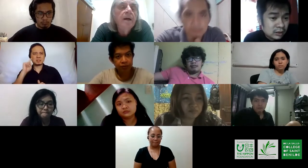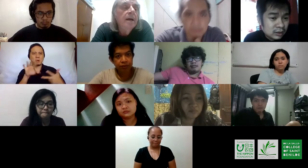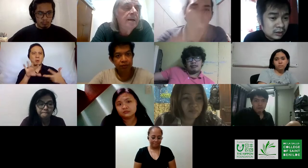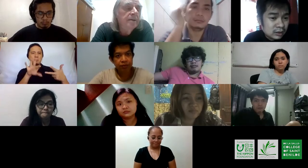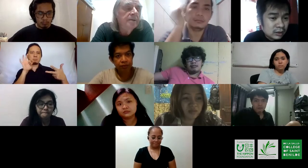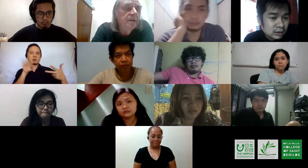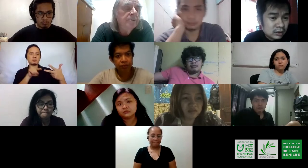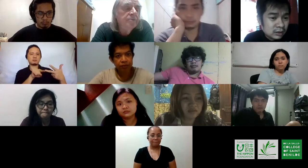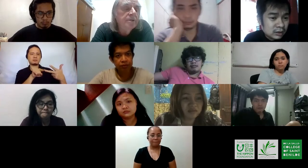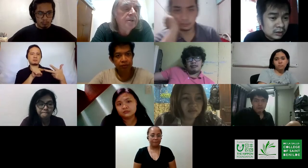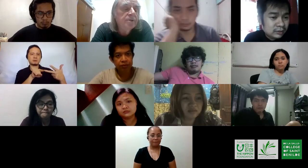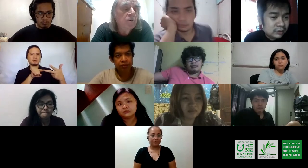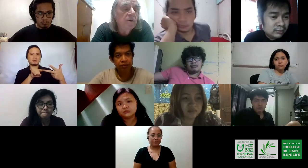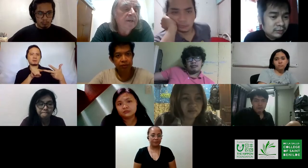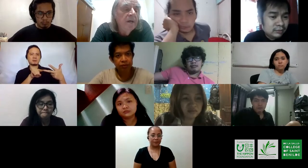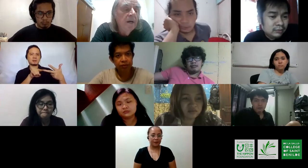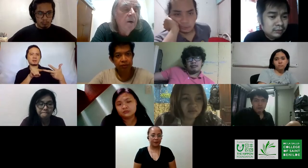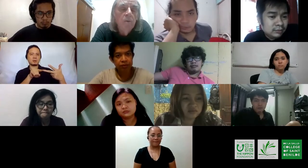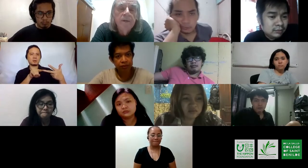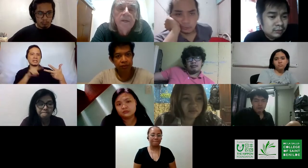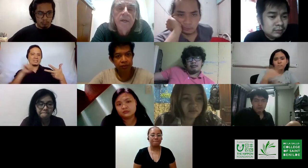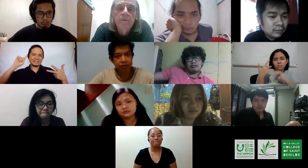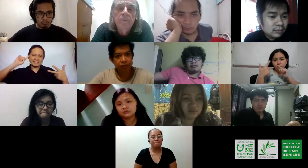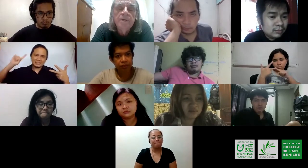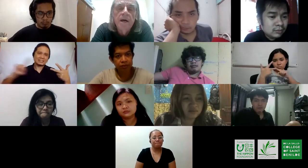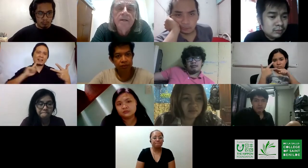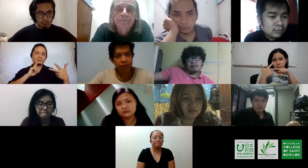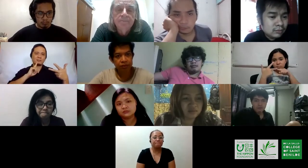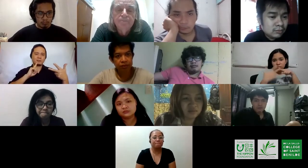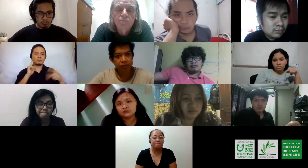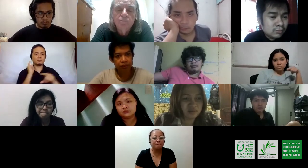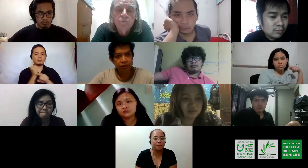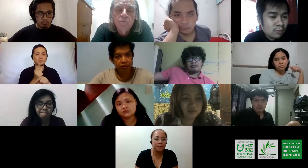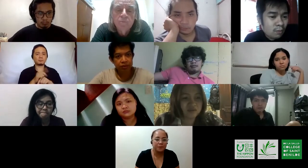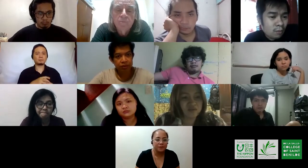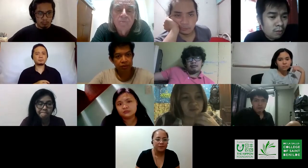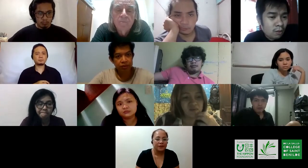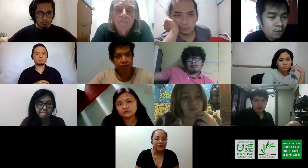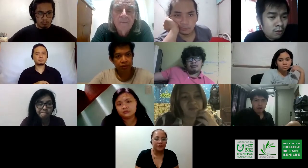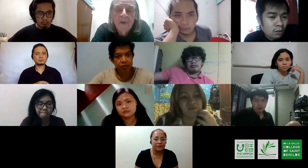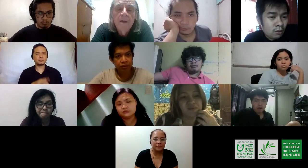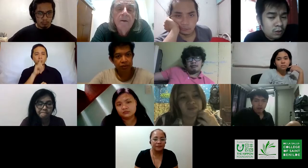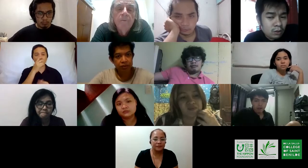Okay, there's an interesting story. When King retired,